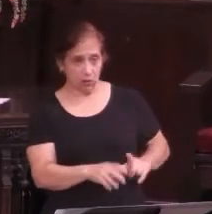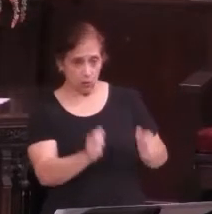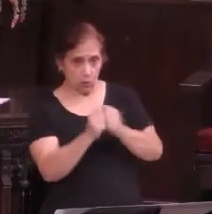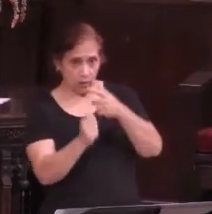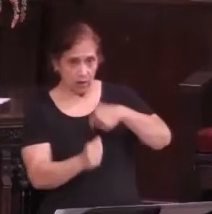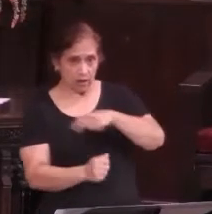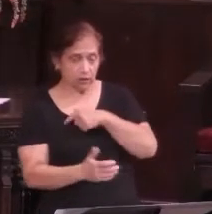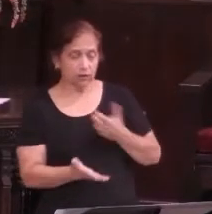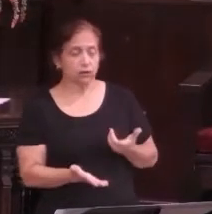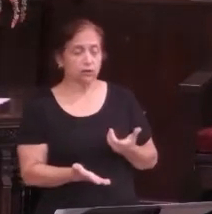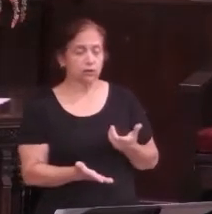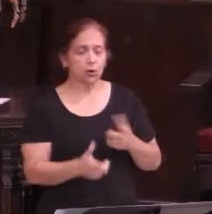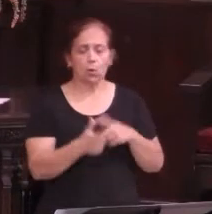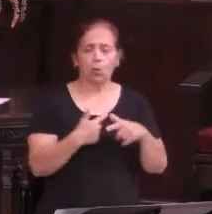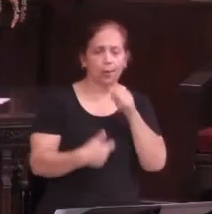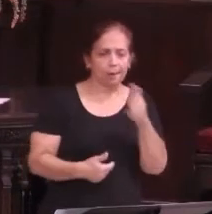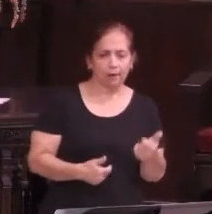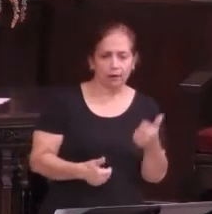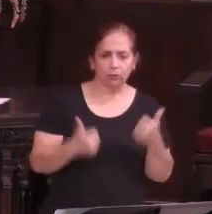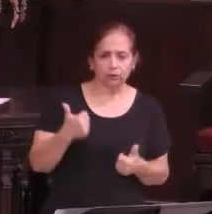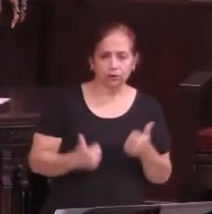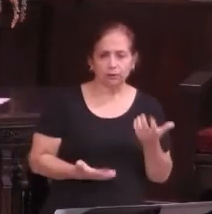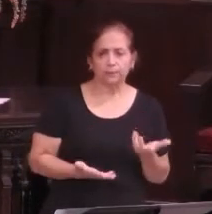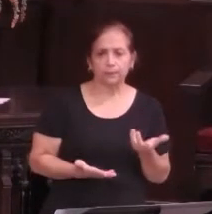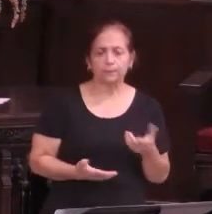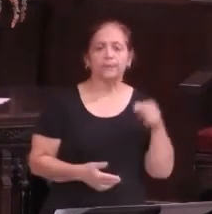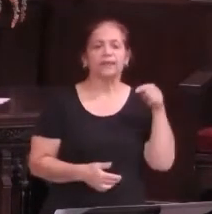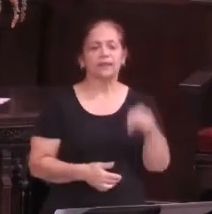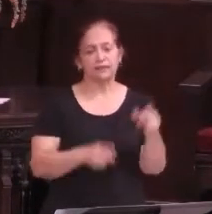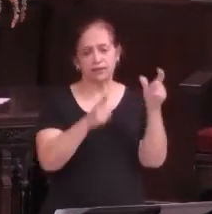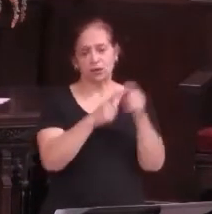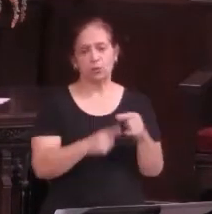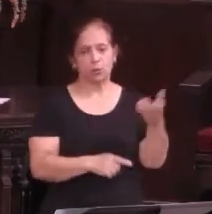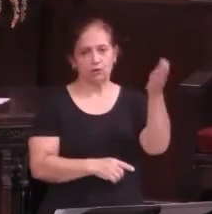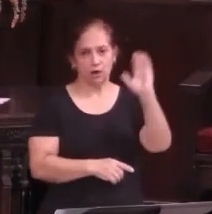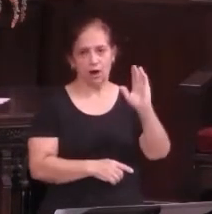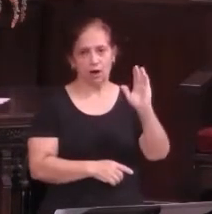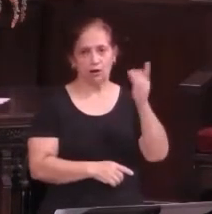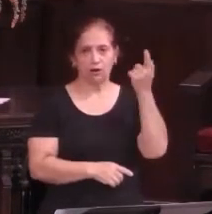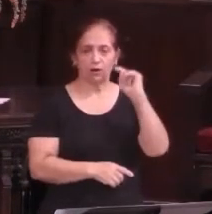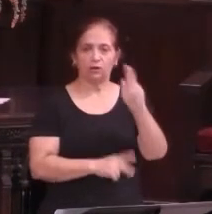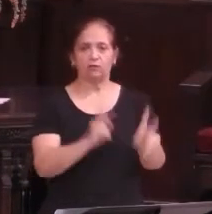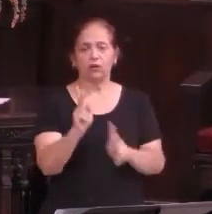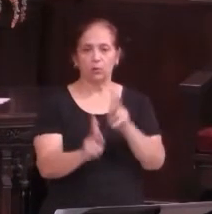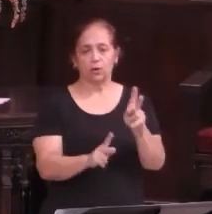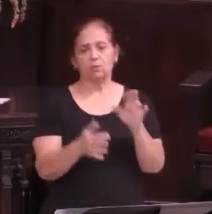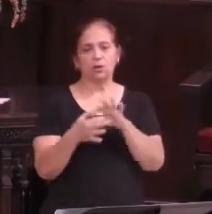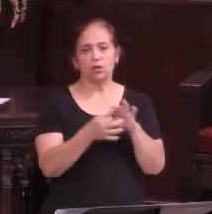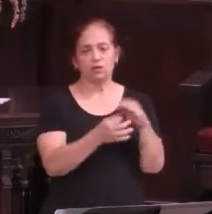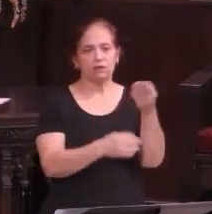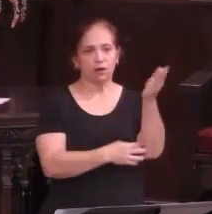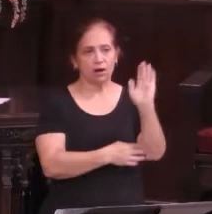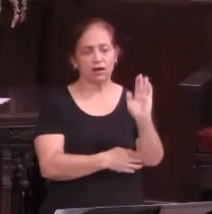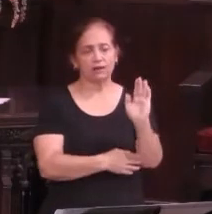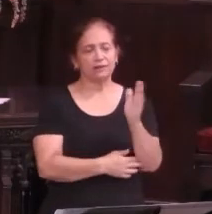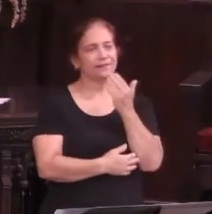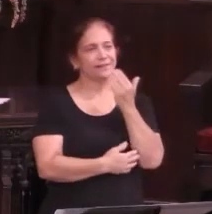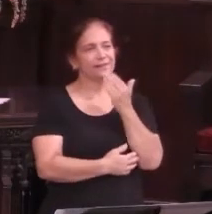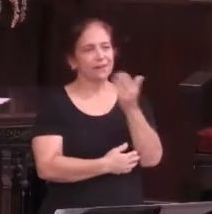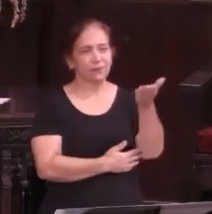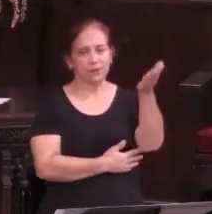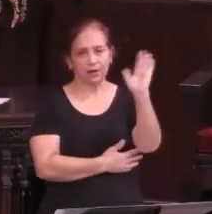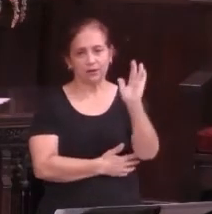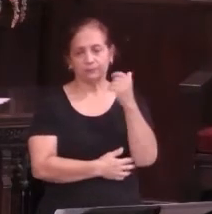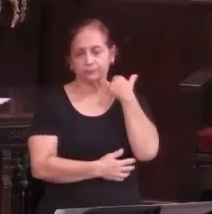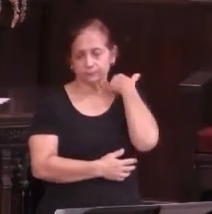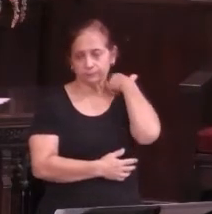us or not?" This is the word of God for the people of God. Thanks be